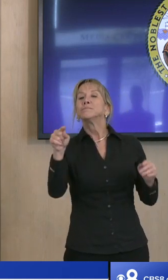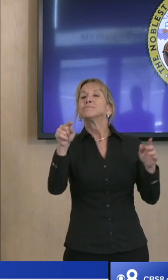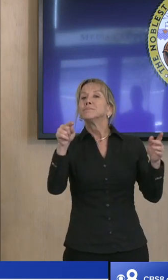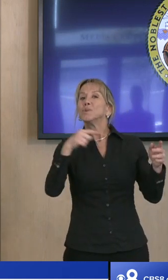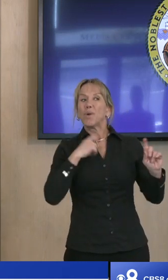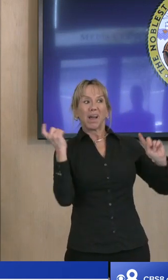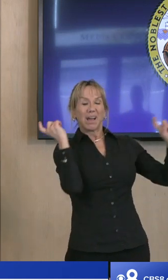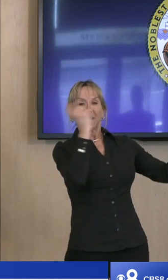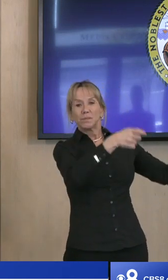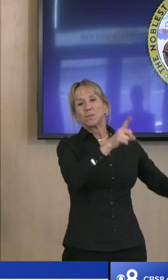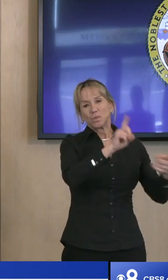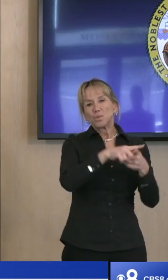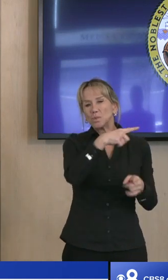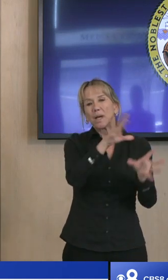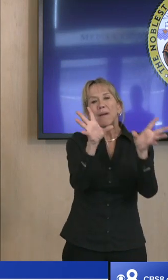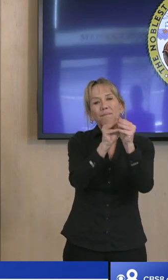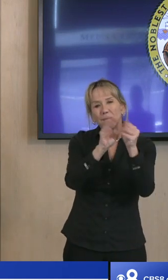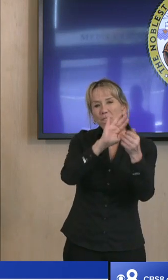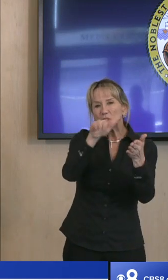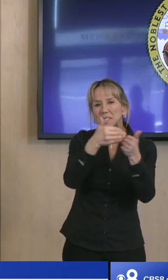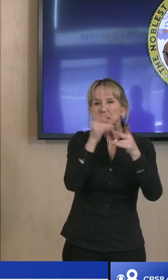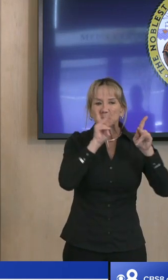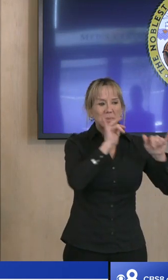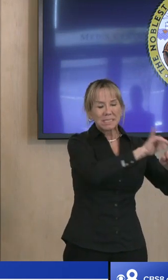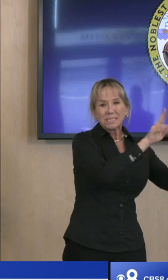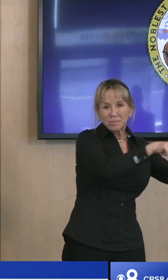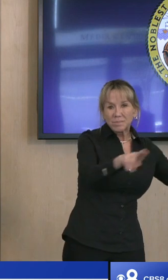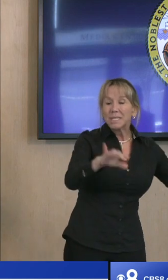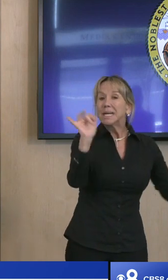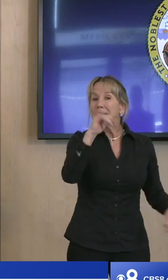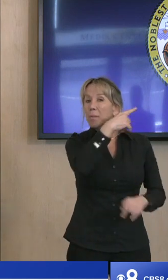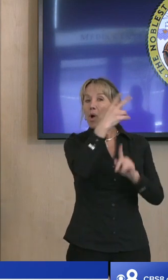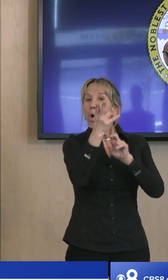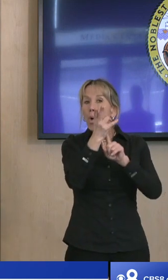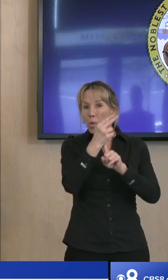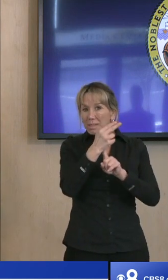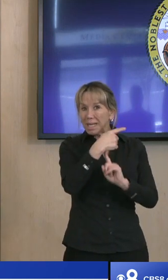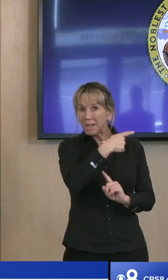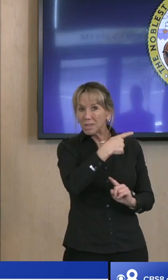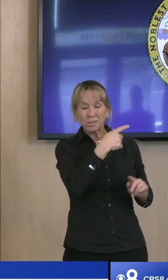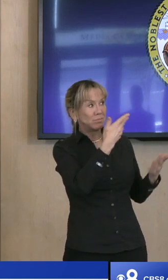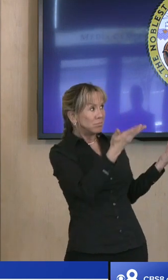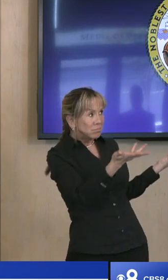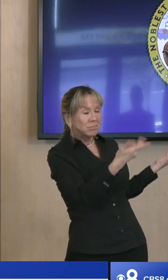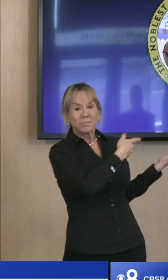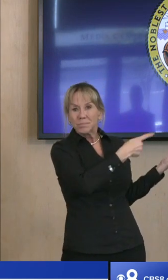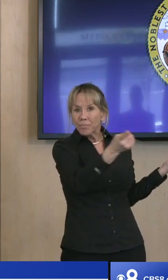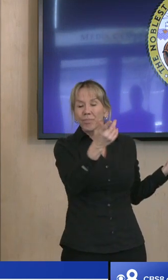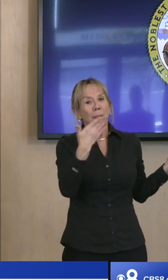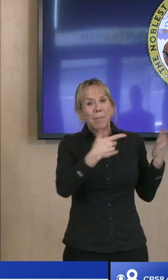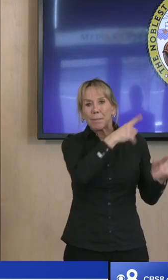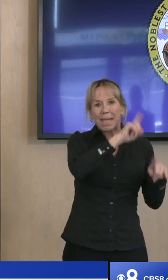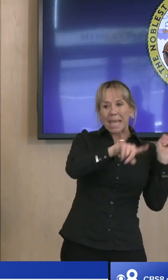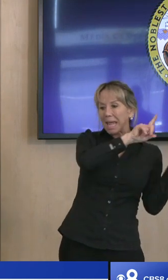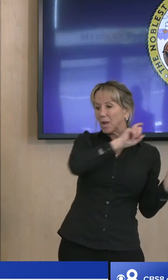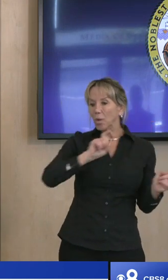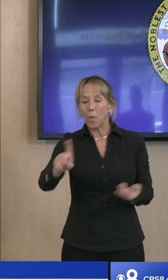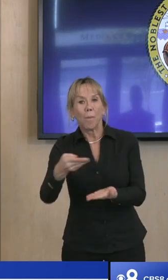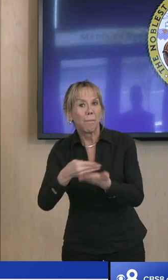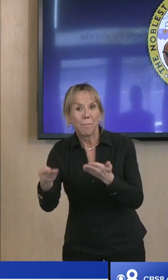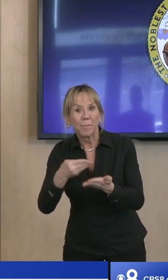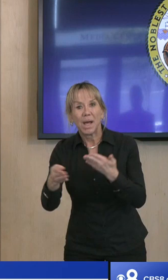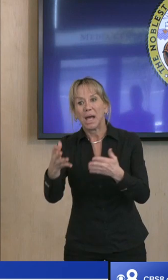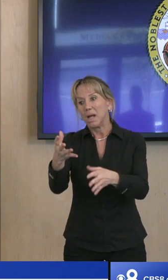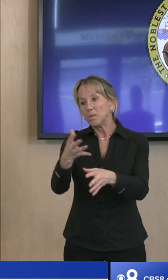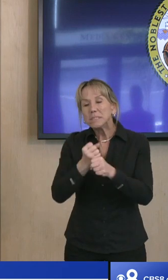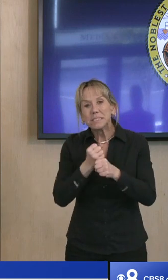well as folks that are in the hotels that may not be able to go and purchase these on their own or get